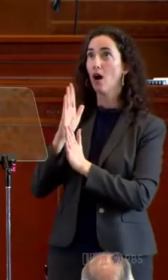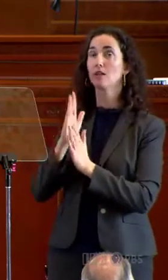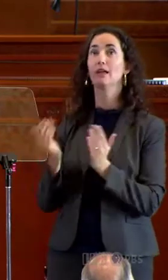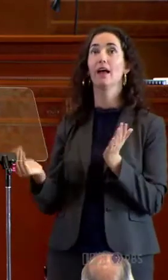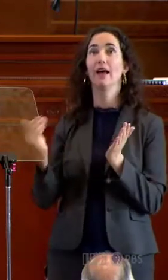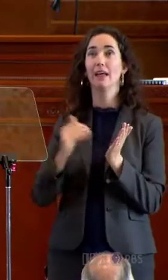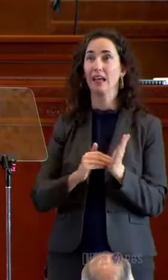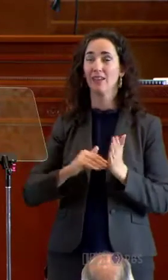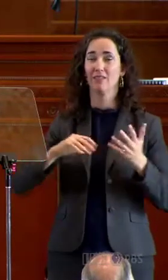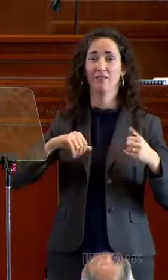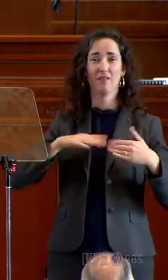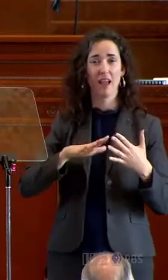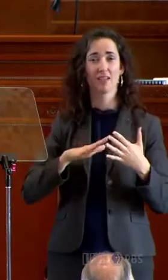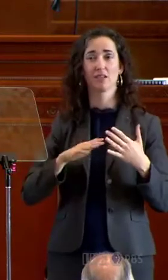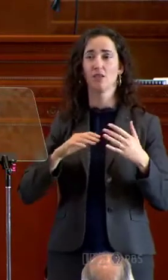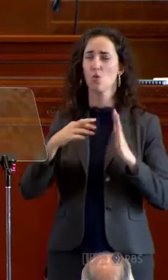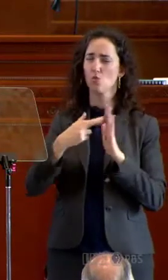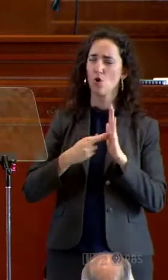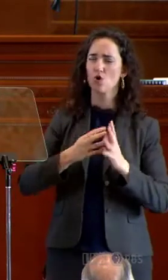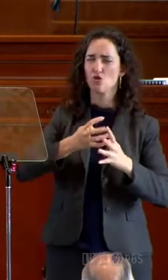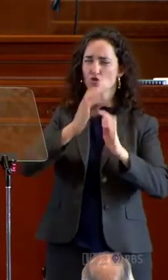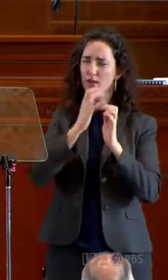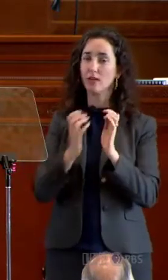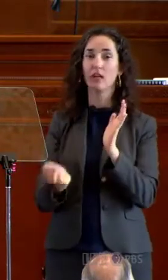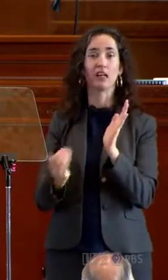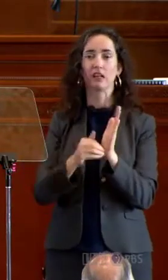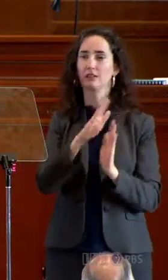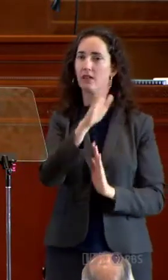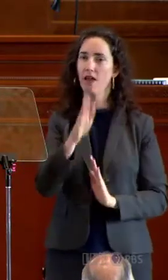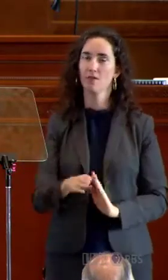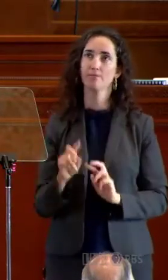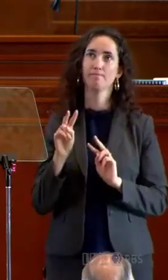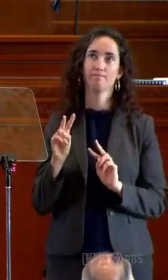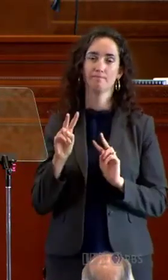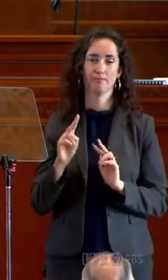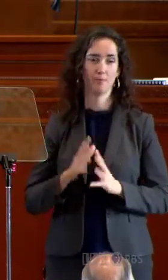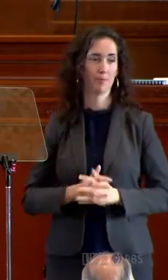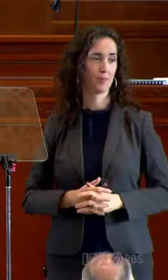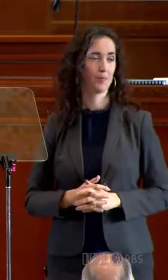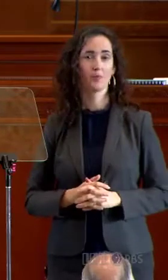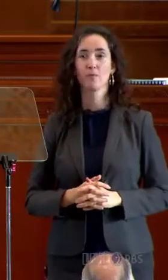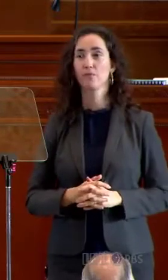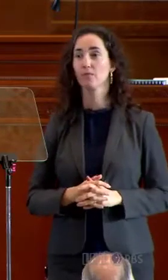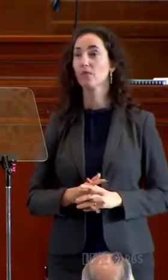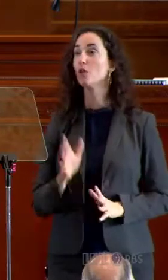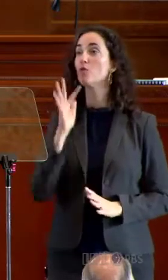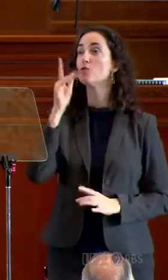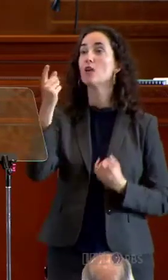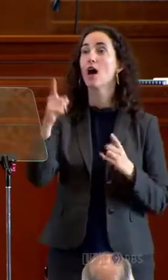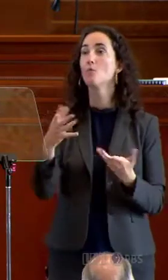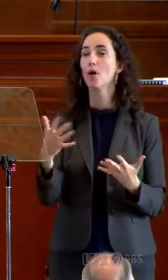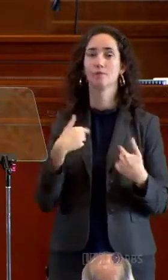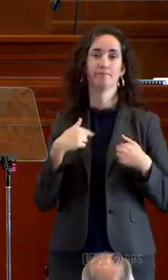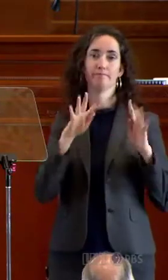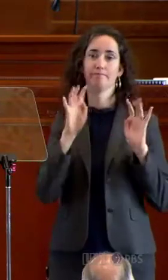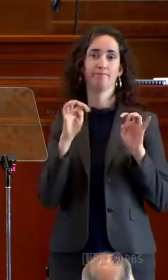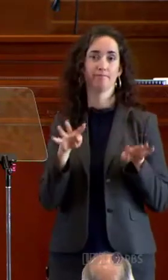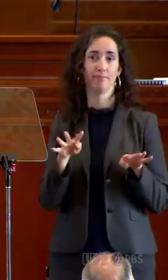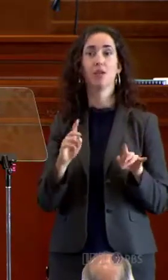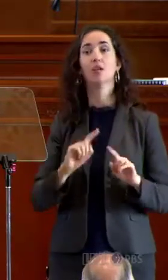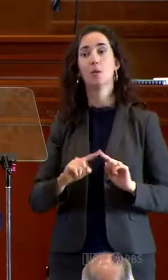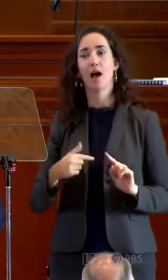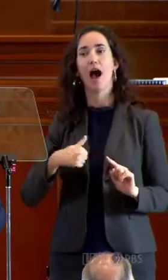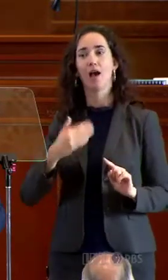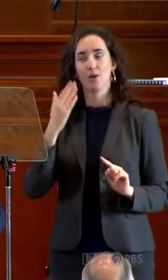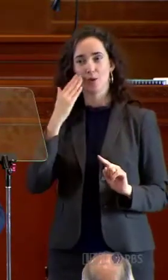such difficult mitigation measures in our state again. I don't know what the future holds, but I do know that